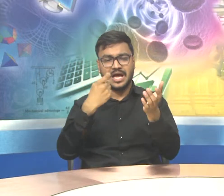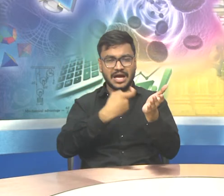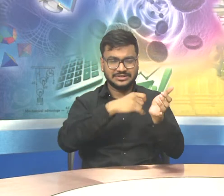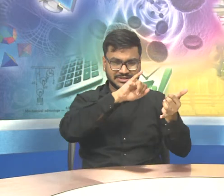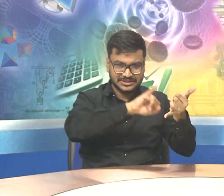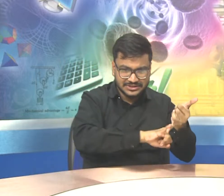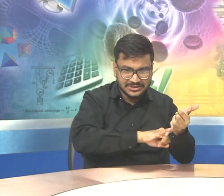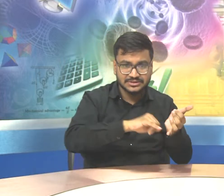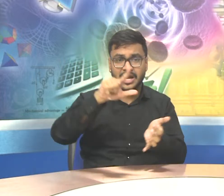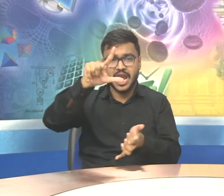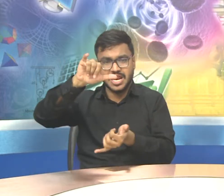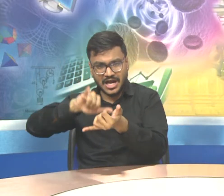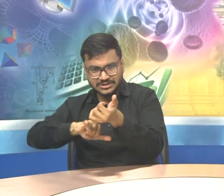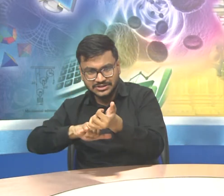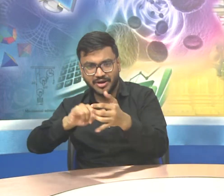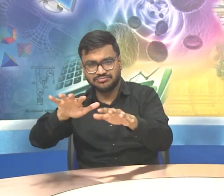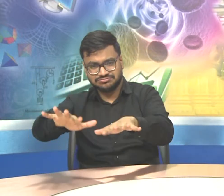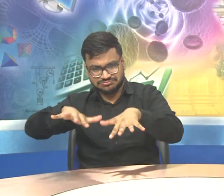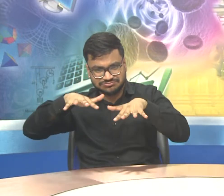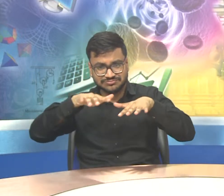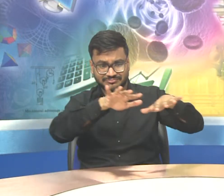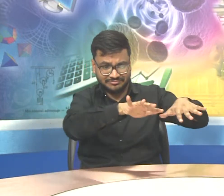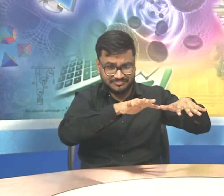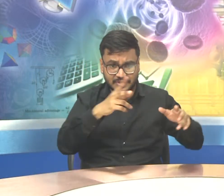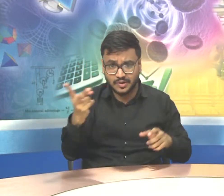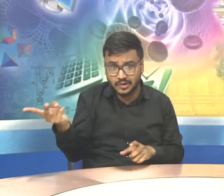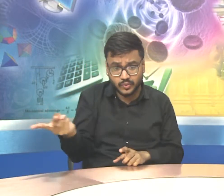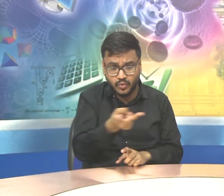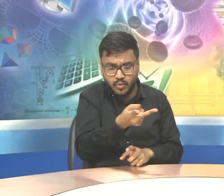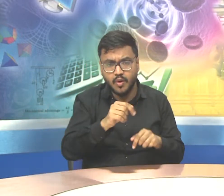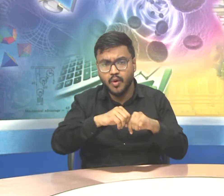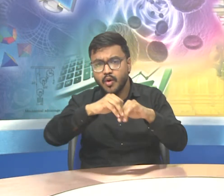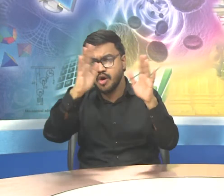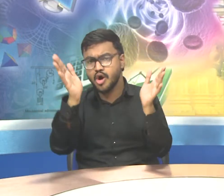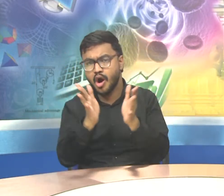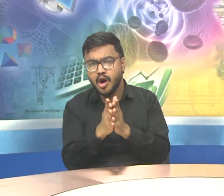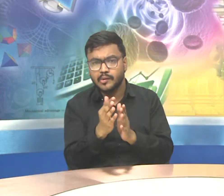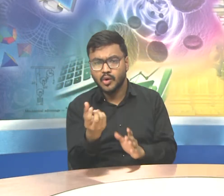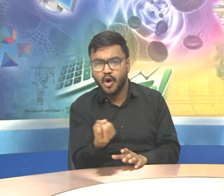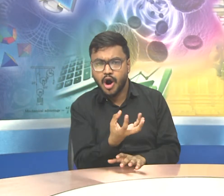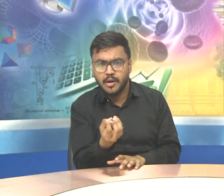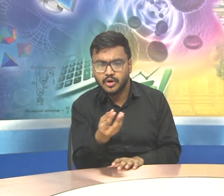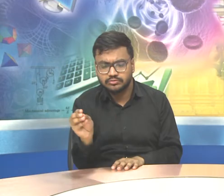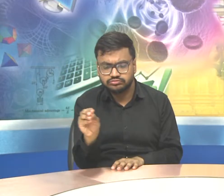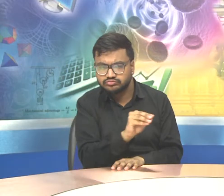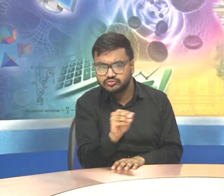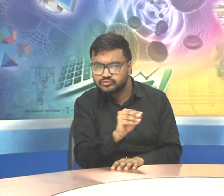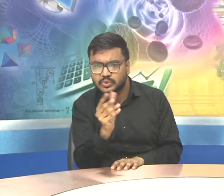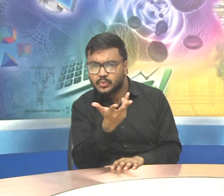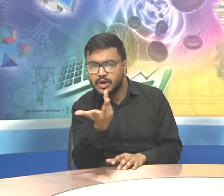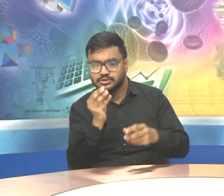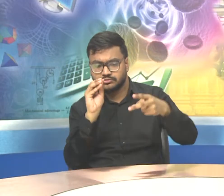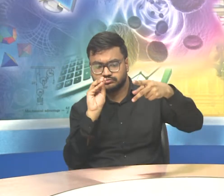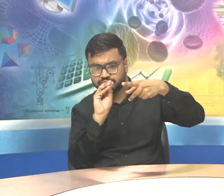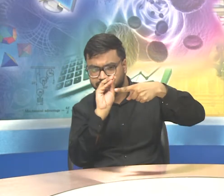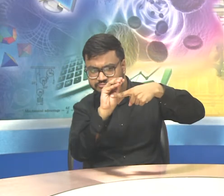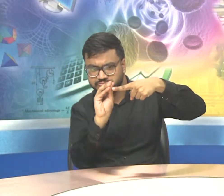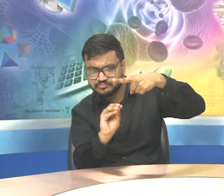legislative assemblies upon total number of elected members by both houses of parliament.